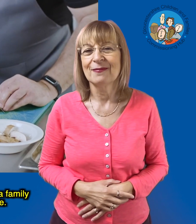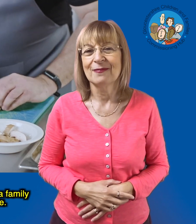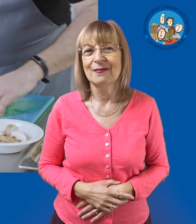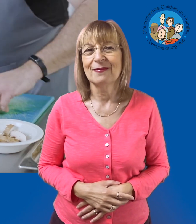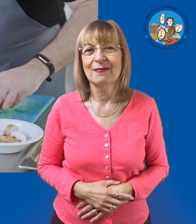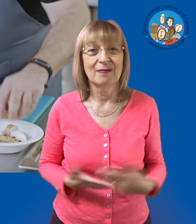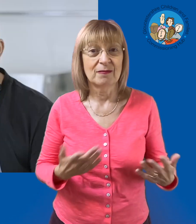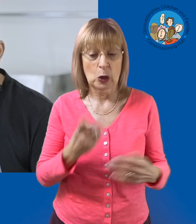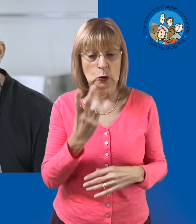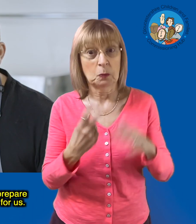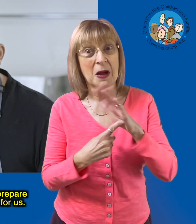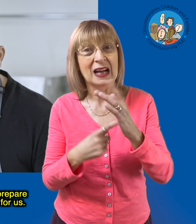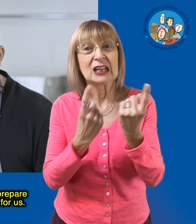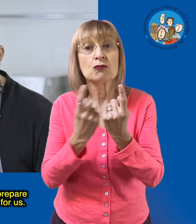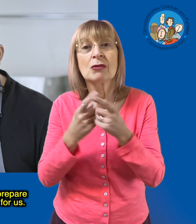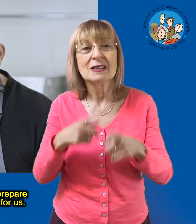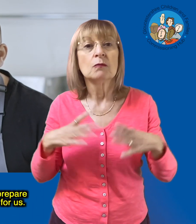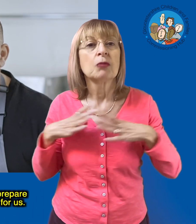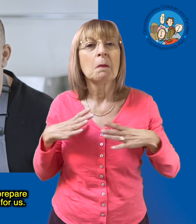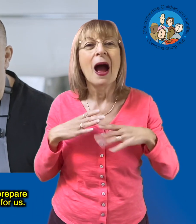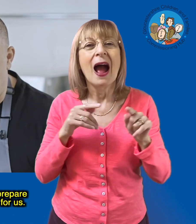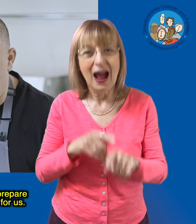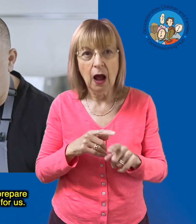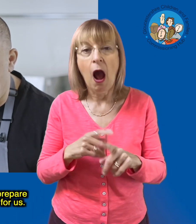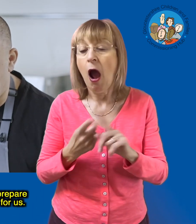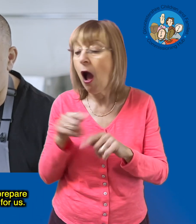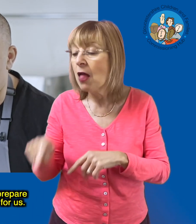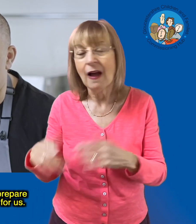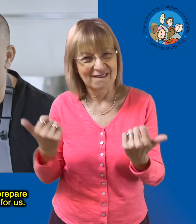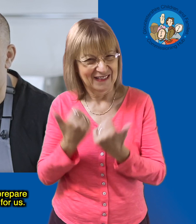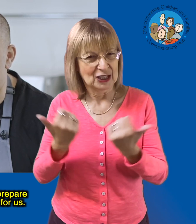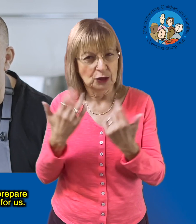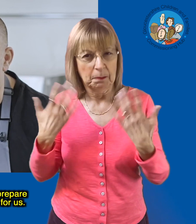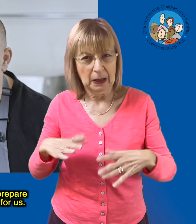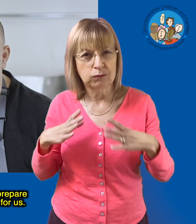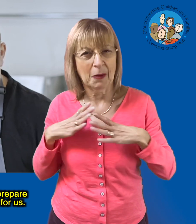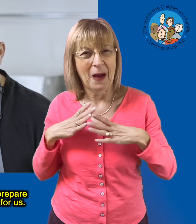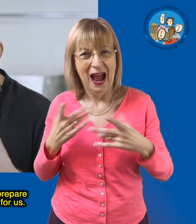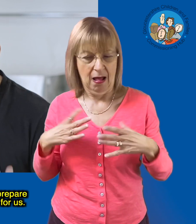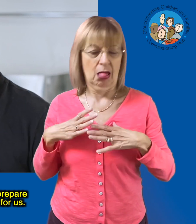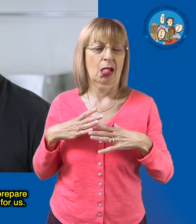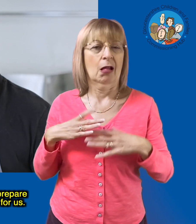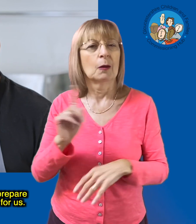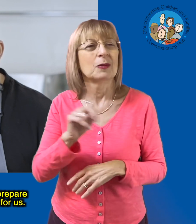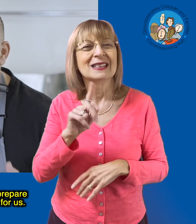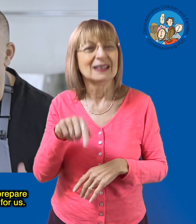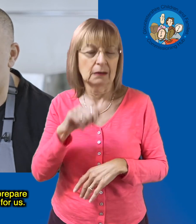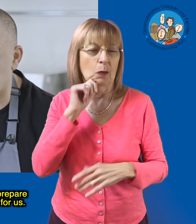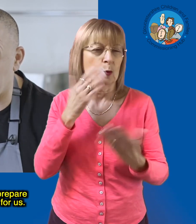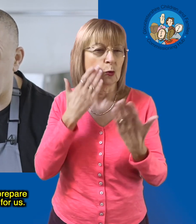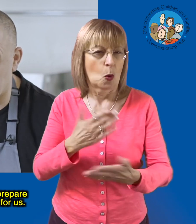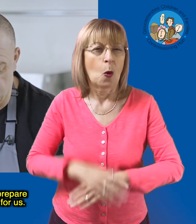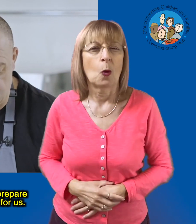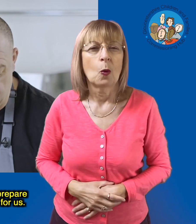prepare. So I realised that there's only 2 main ingredients to this to prepare, but the other ingredients are